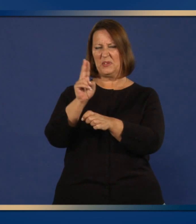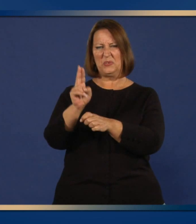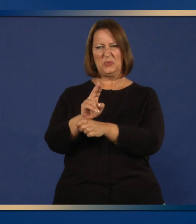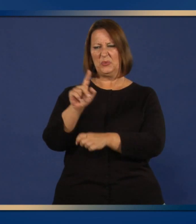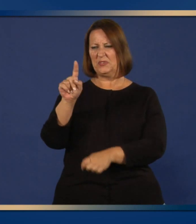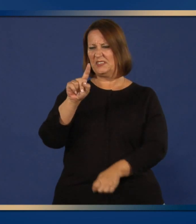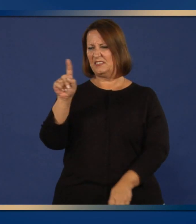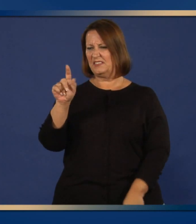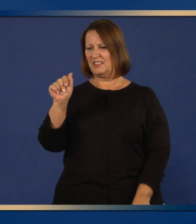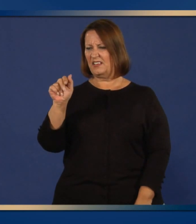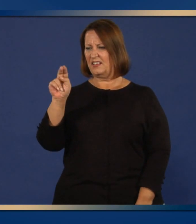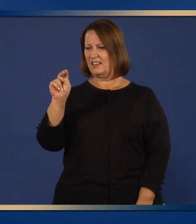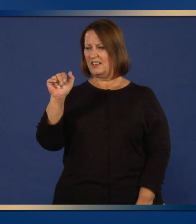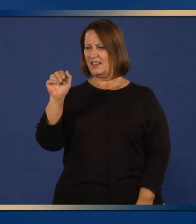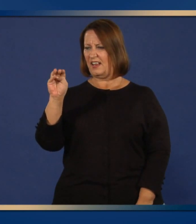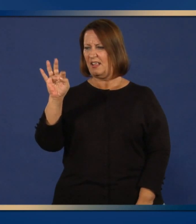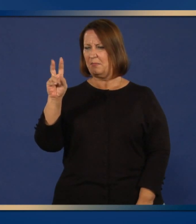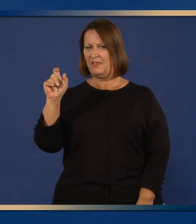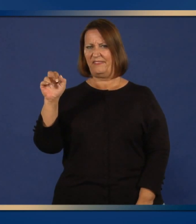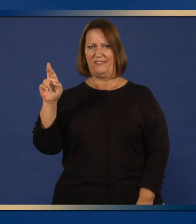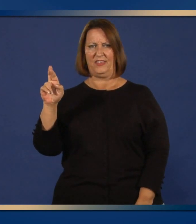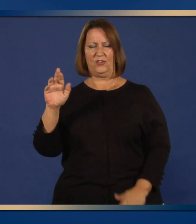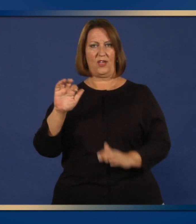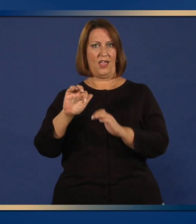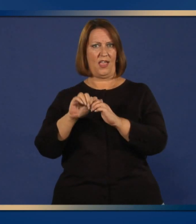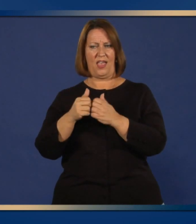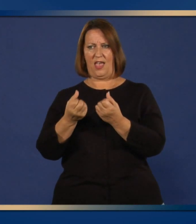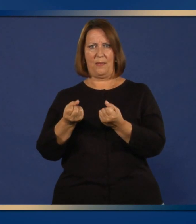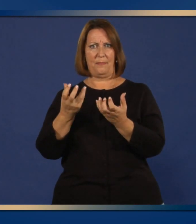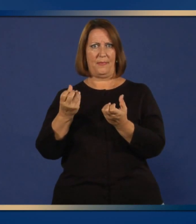What is the dose of Zenamavir?